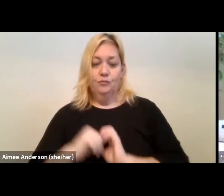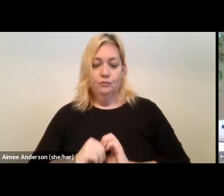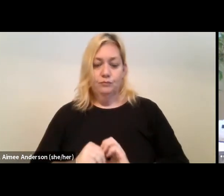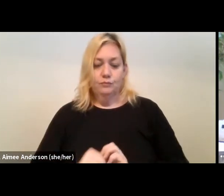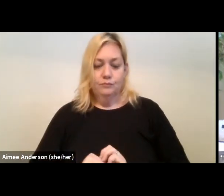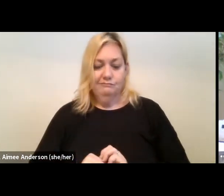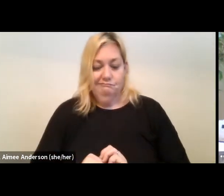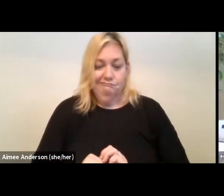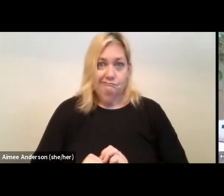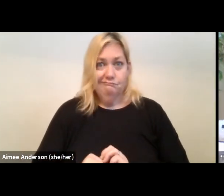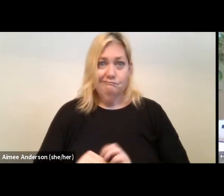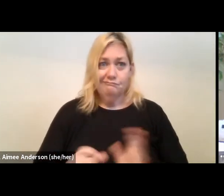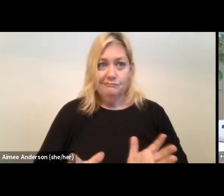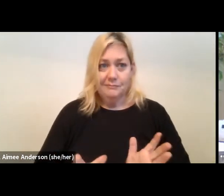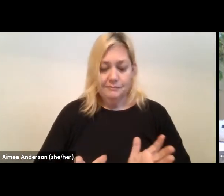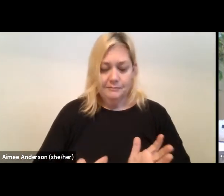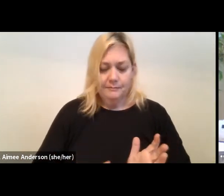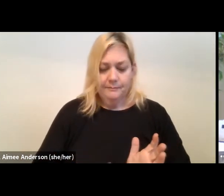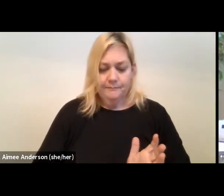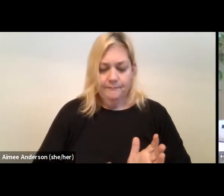I guess it's a parliamentary inquiry. And then